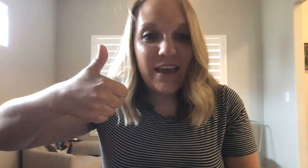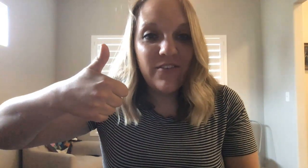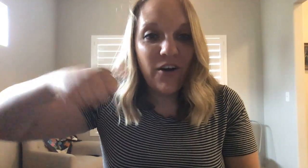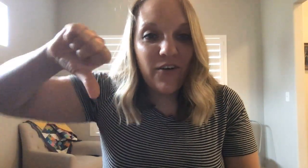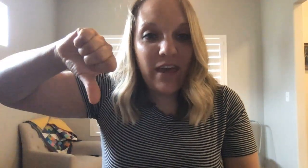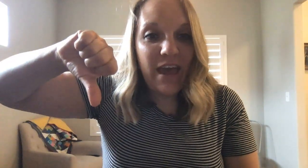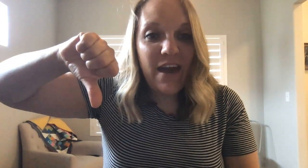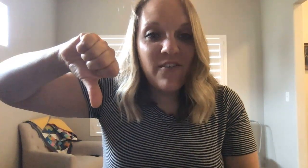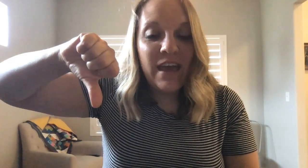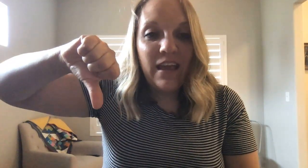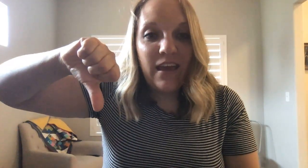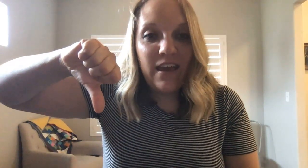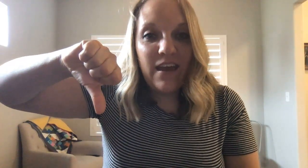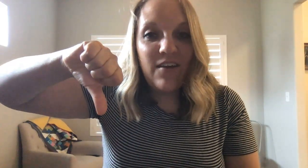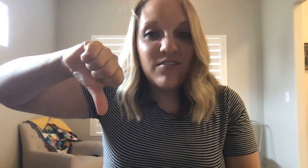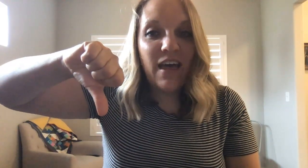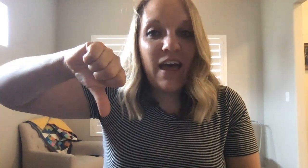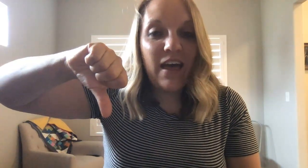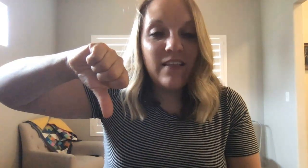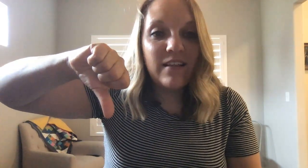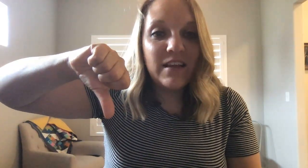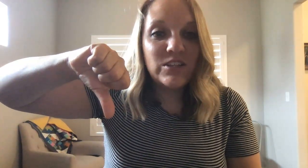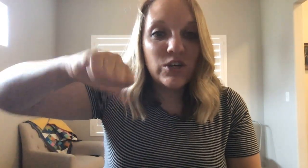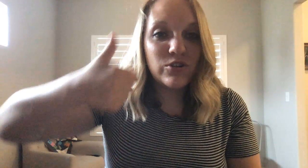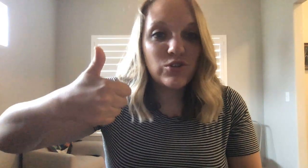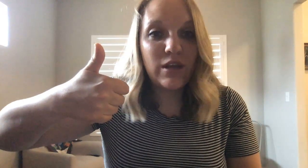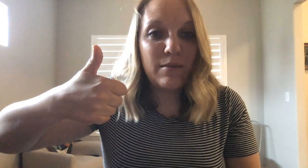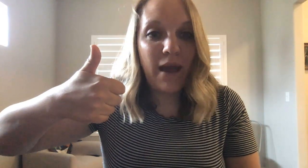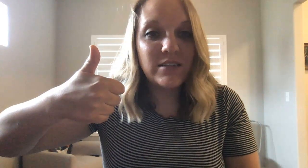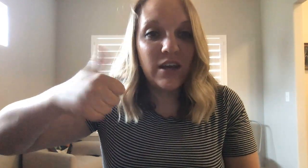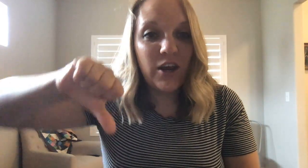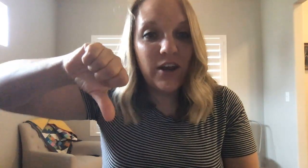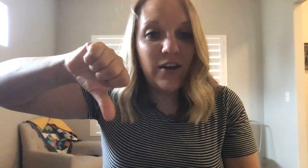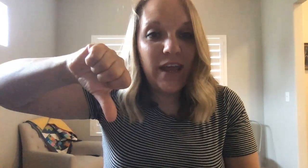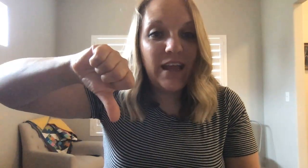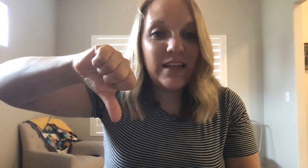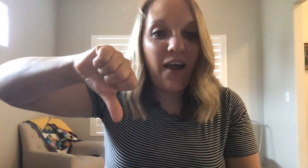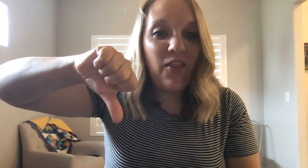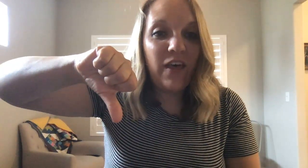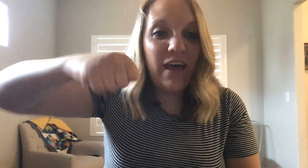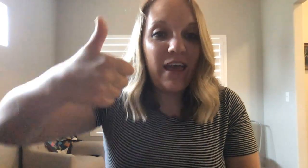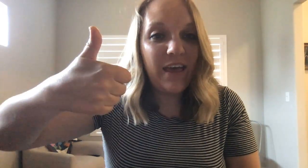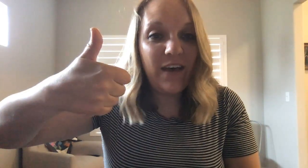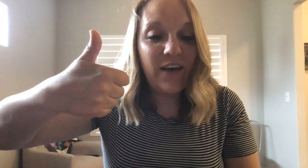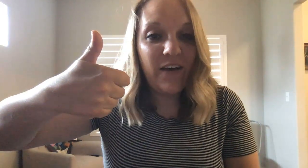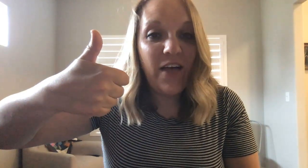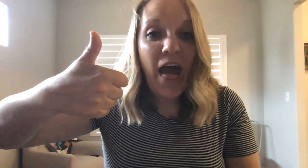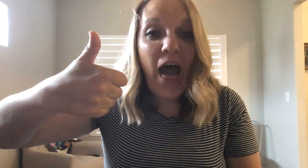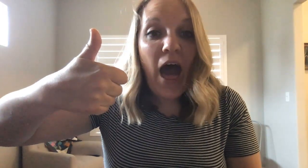Give, oh, give. Give, send a little stream as it hurried down the hill.